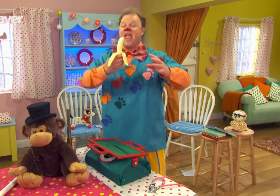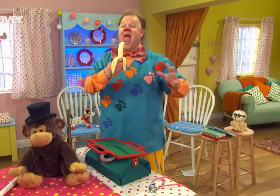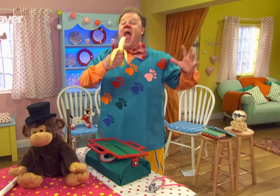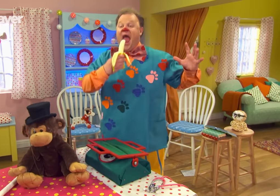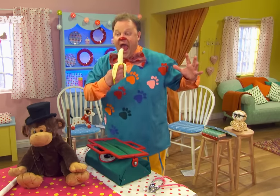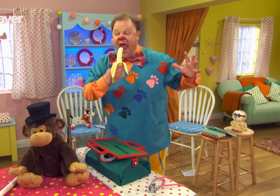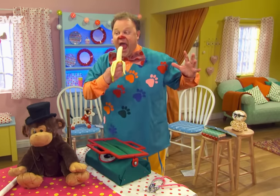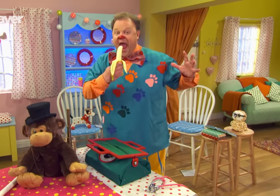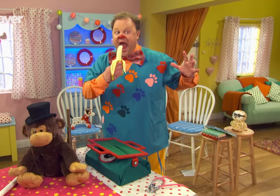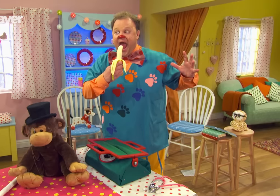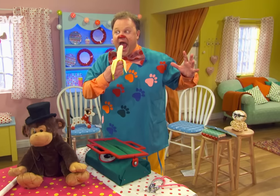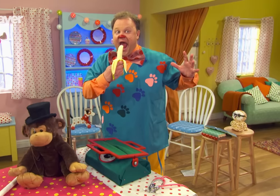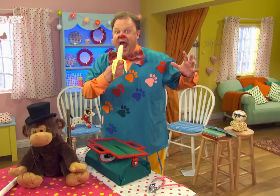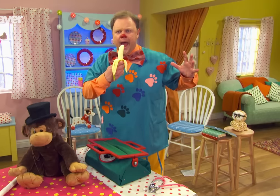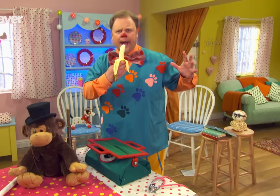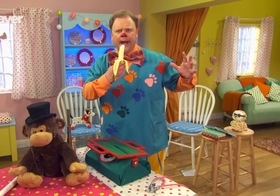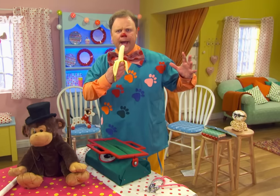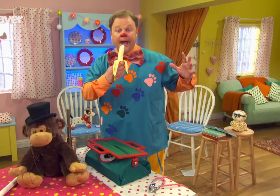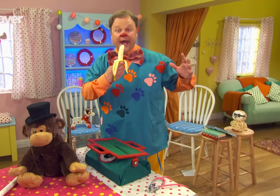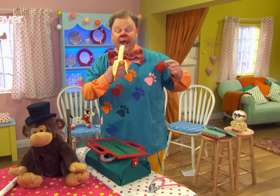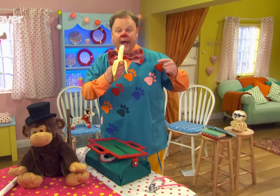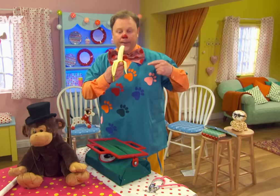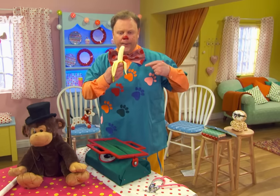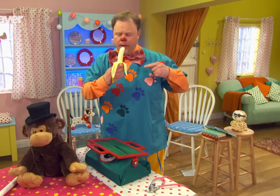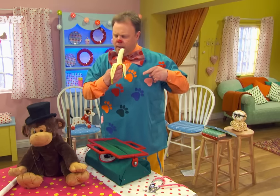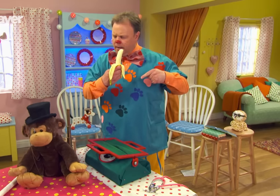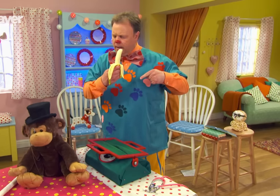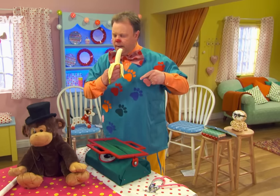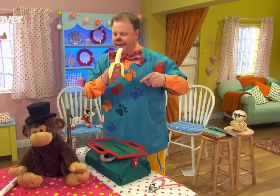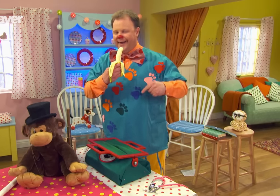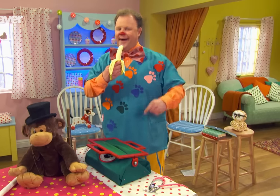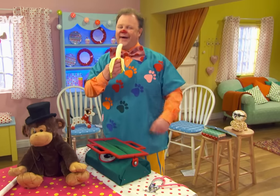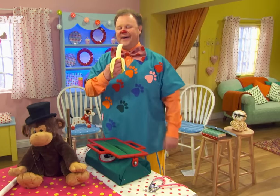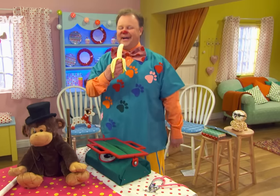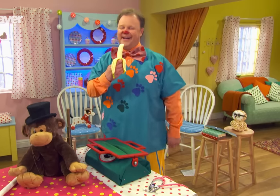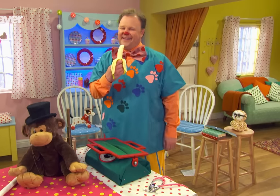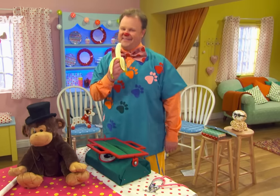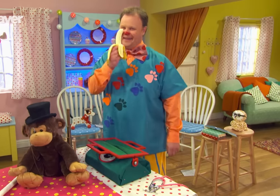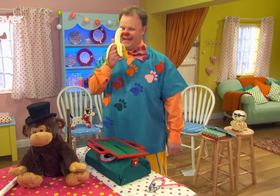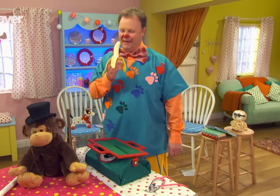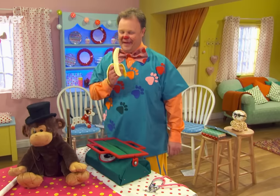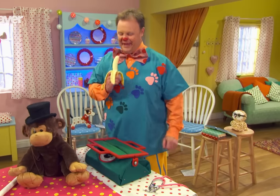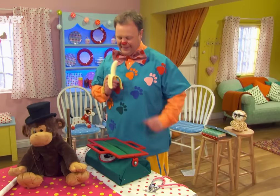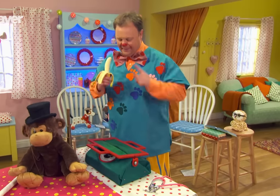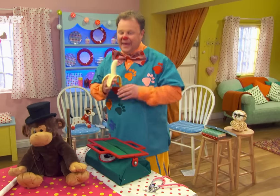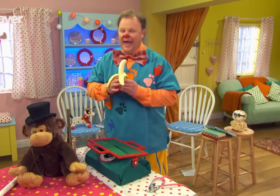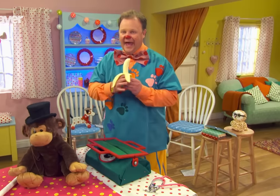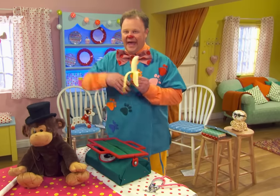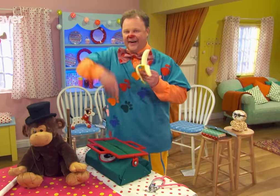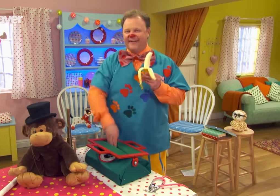It's not for you, Mr. Tumble. It's for Lord Monkey. Silly me. Hang on a